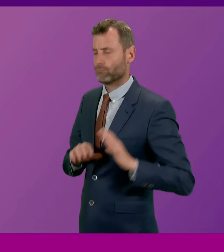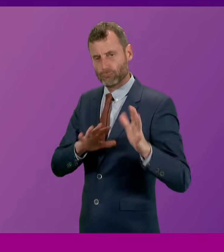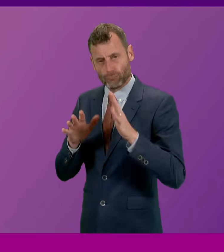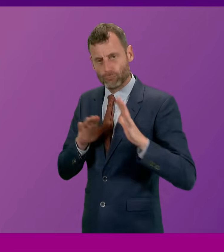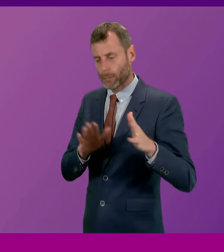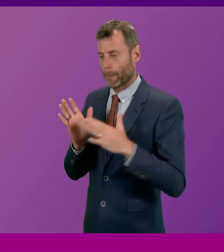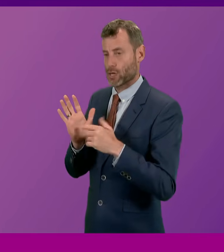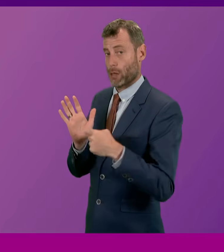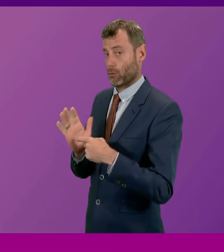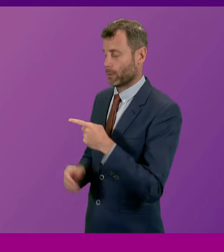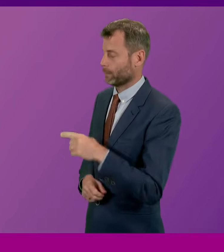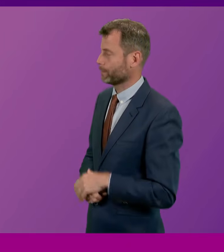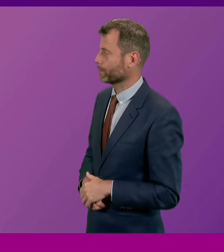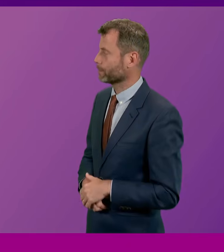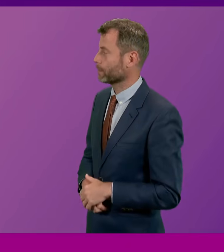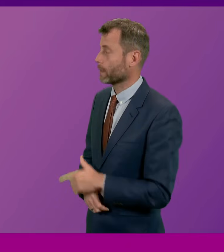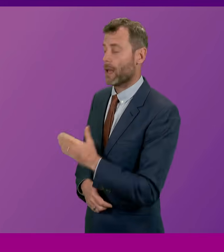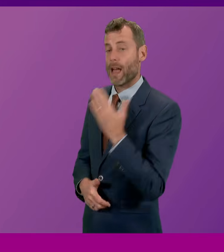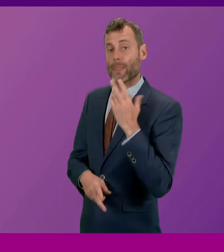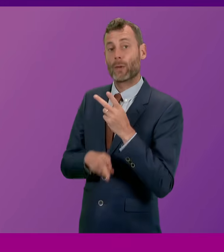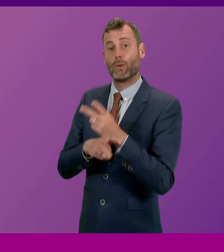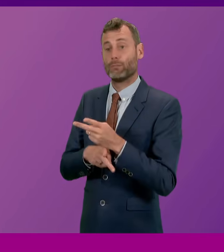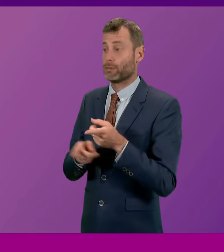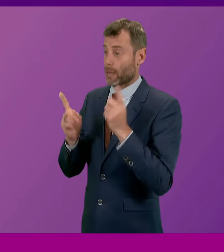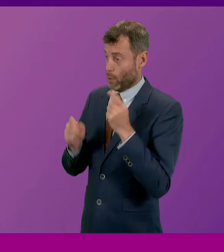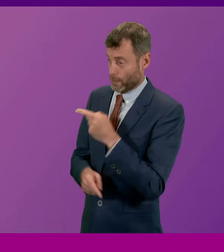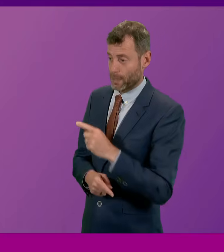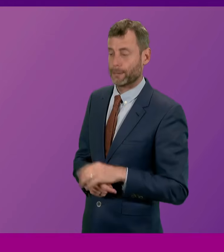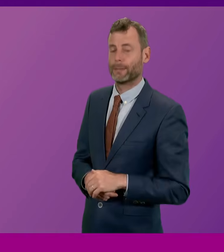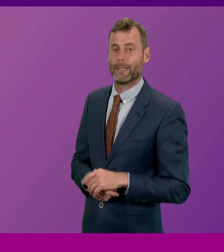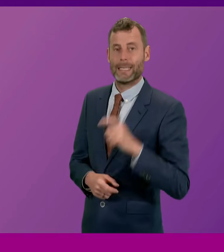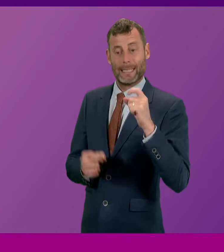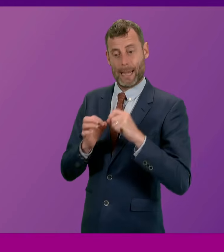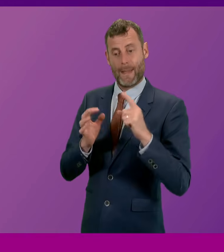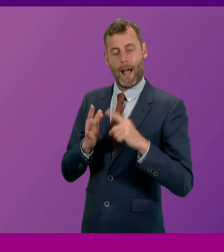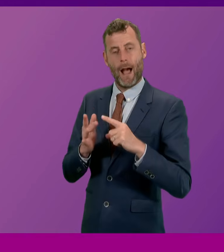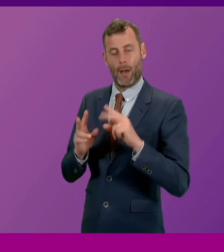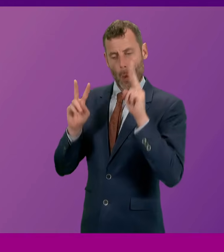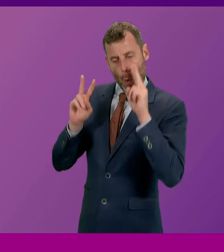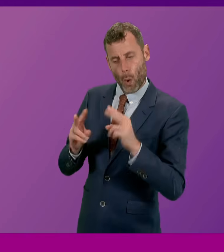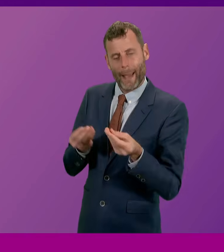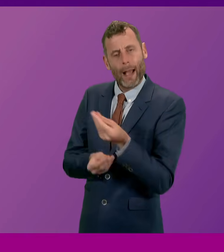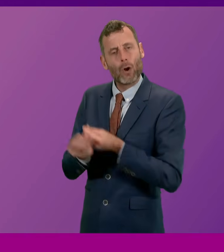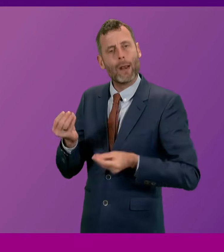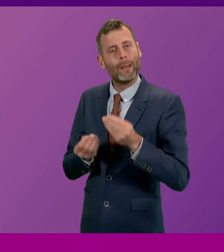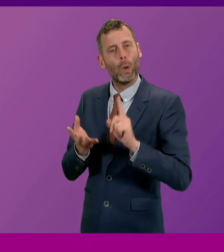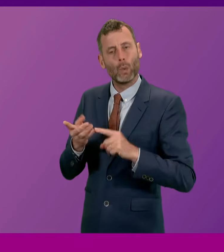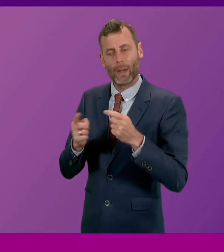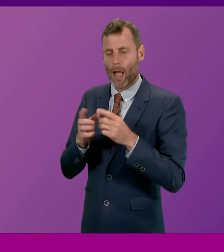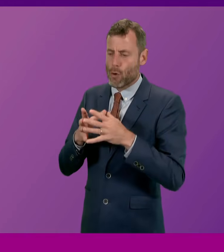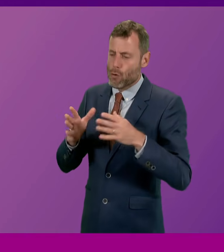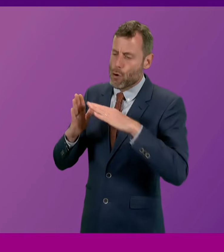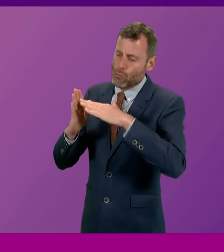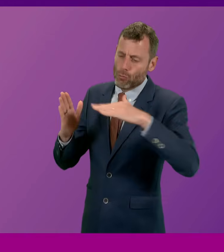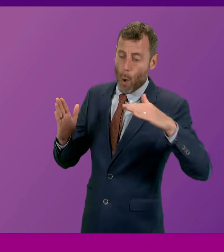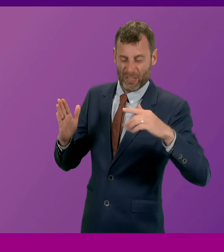Michelle Thompson. Thank you, Presiding Officer. The CBI has downgraded its growth forecasts for the UK this week,